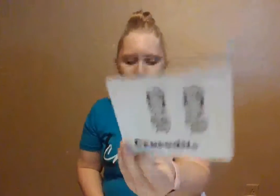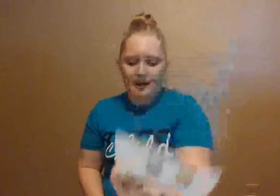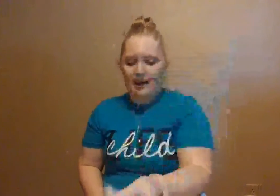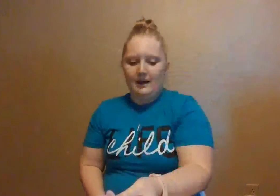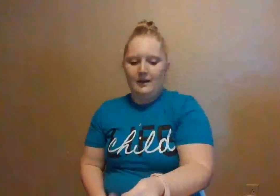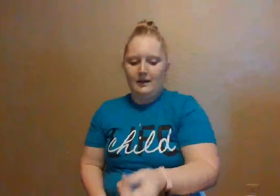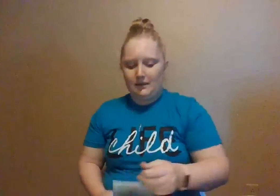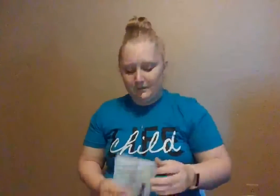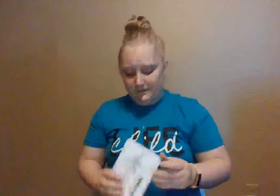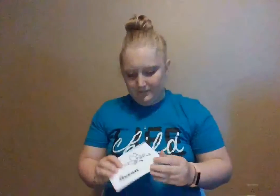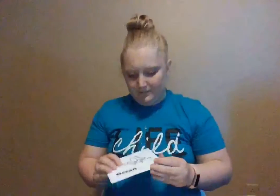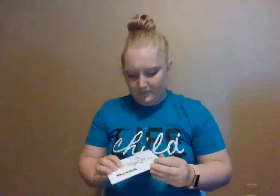crocodile.